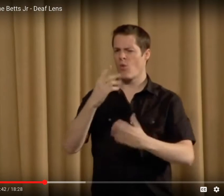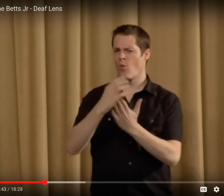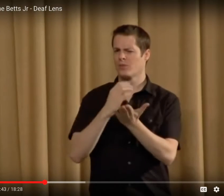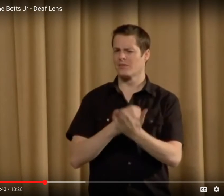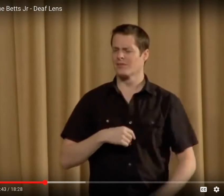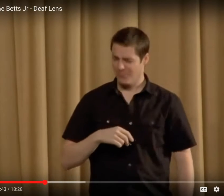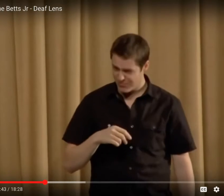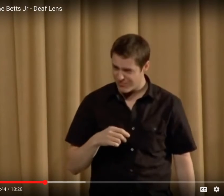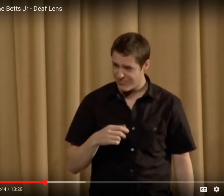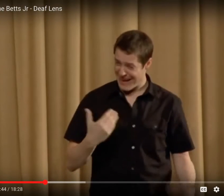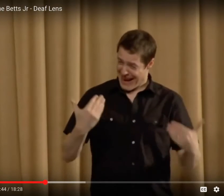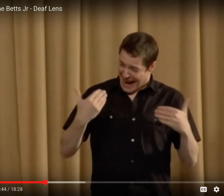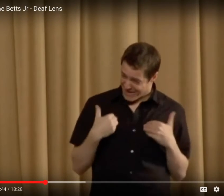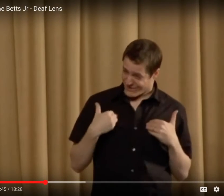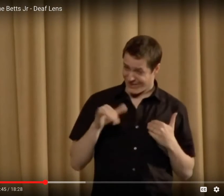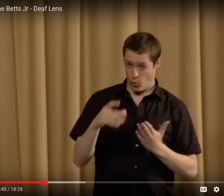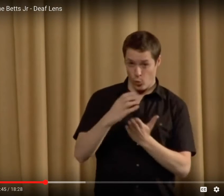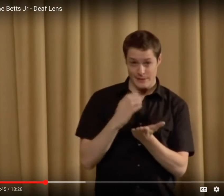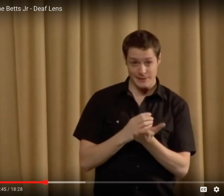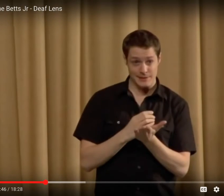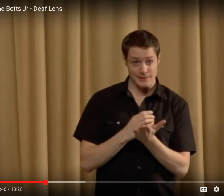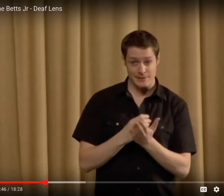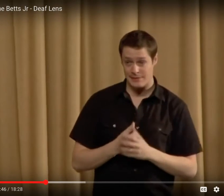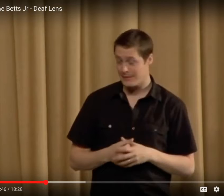rules you have. You can't have like a third light and all these different things that were happening.